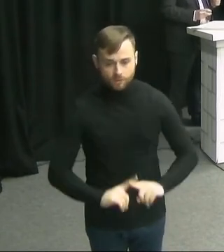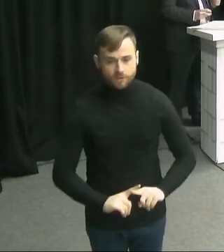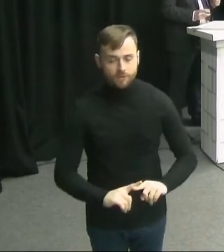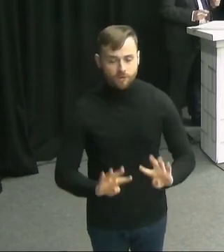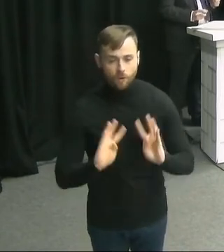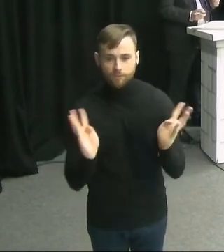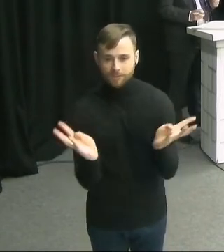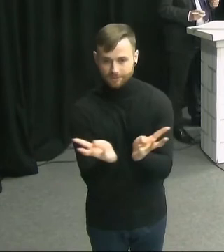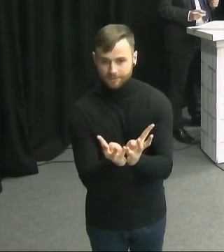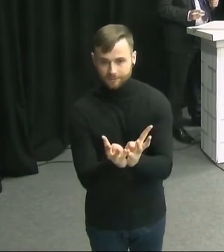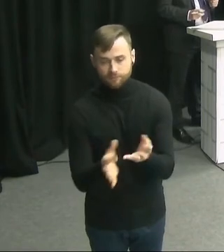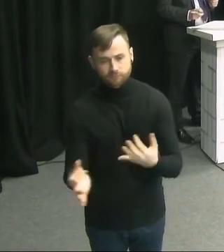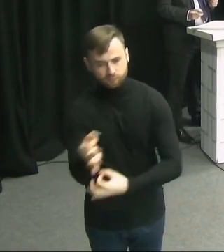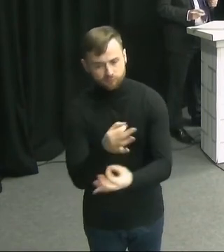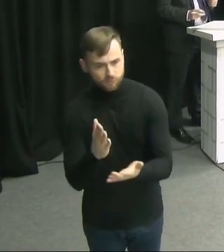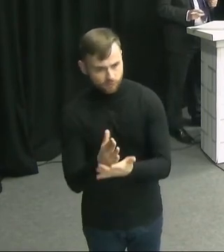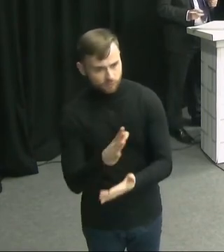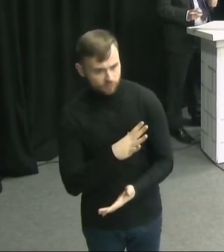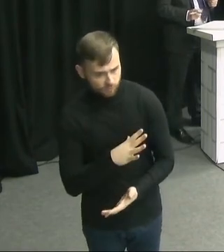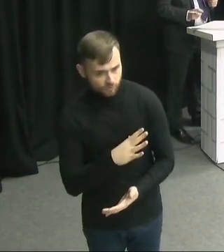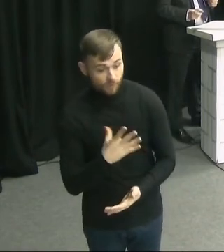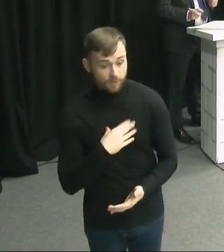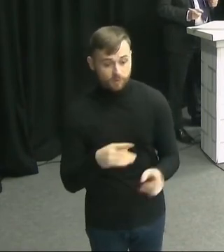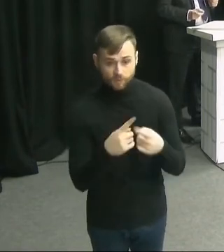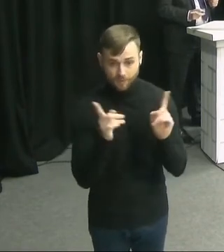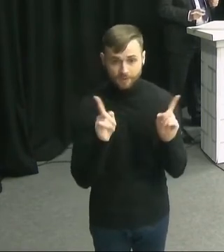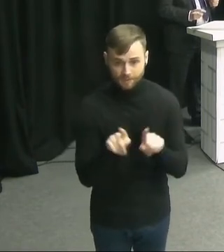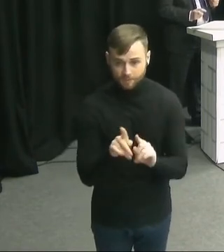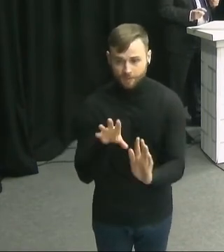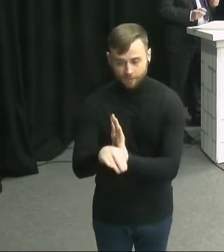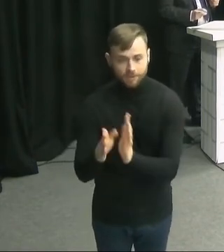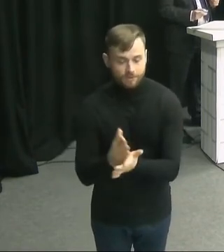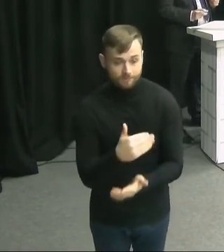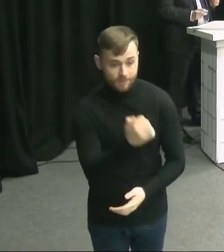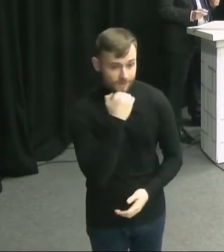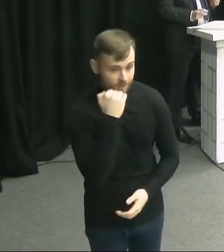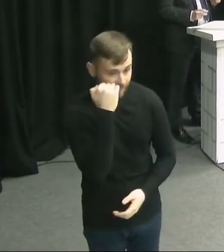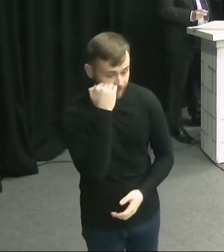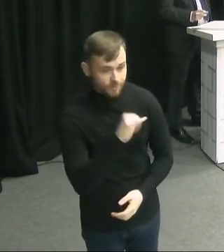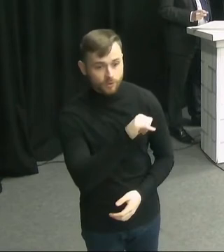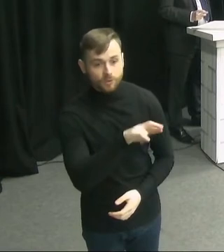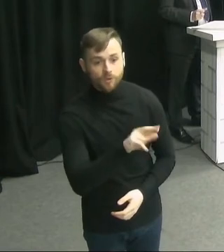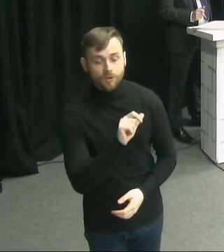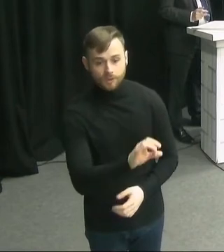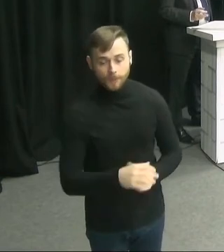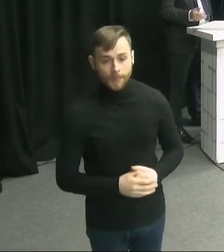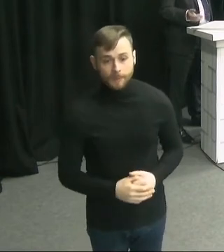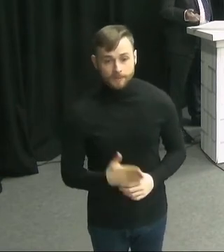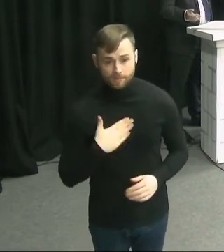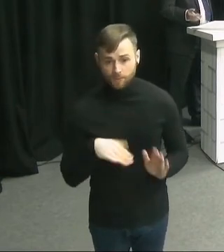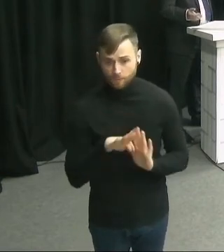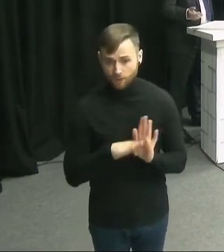the construction of Olympic Center with International Olympics